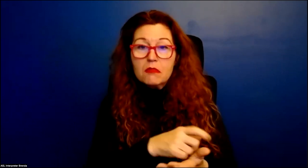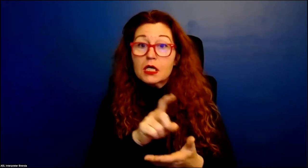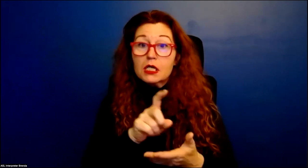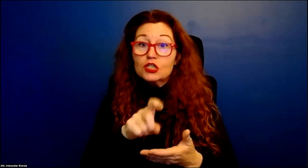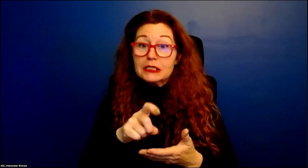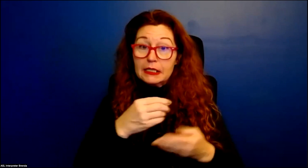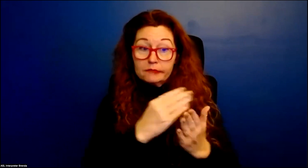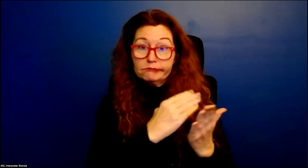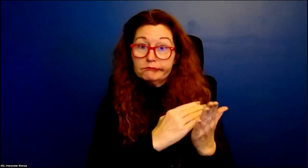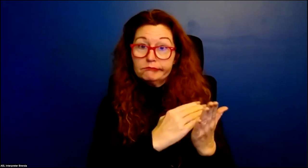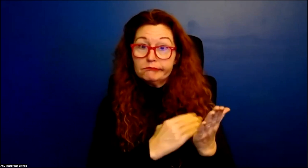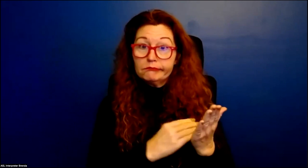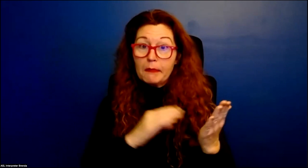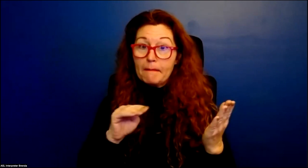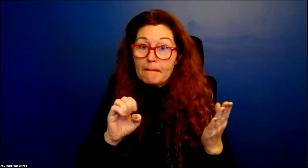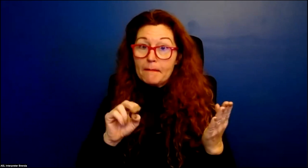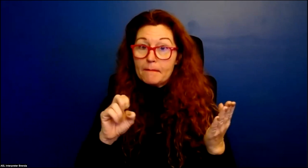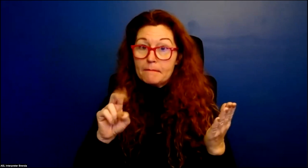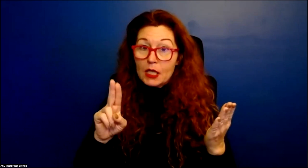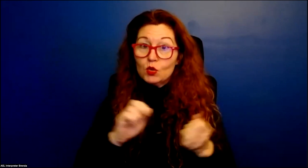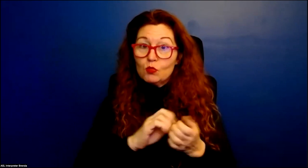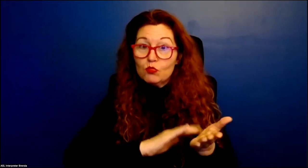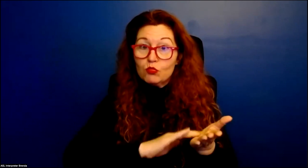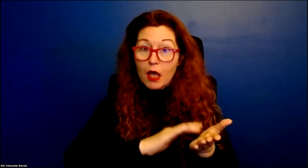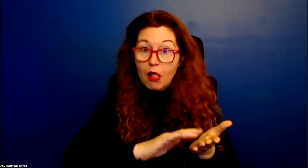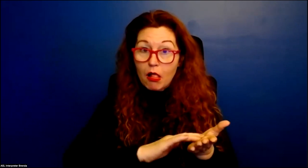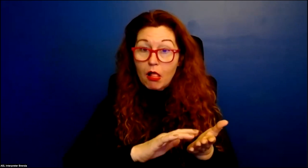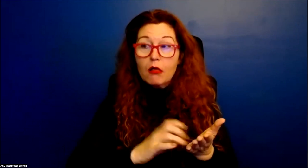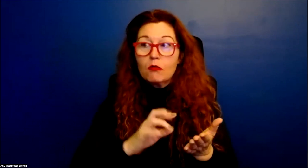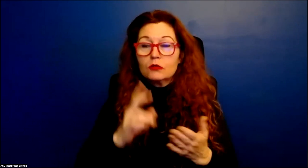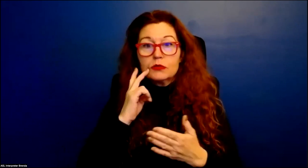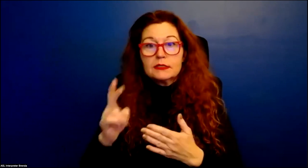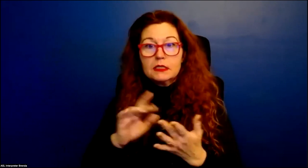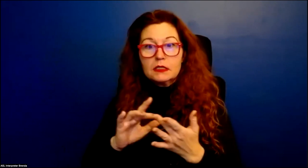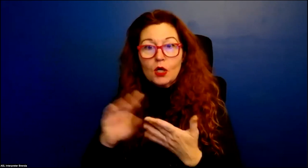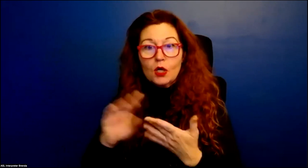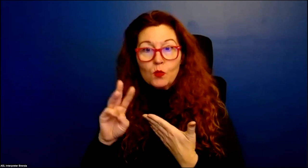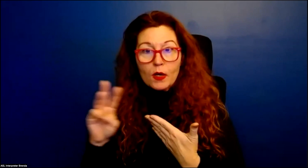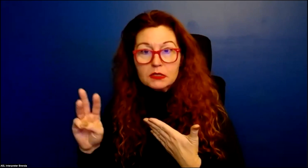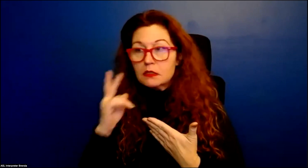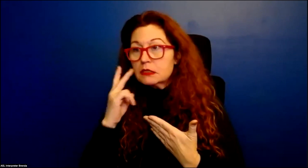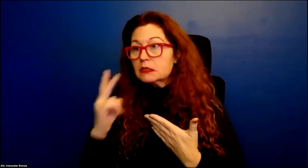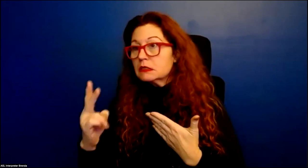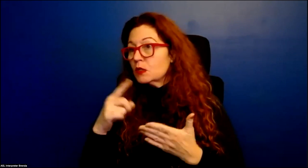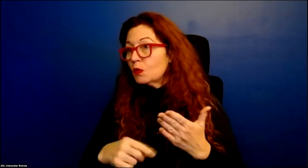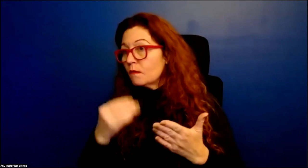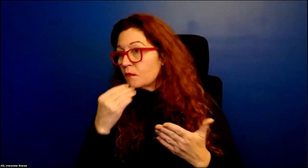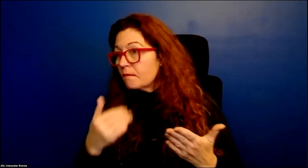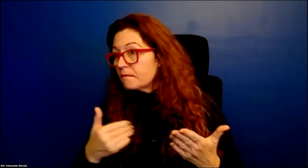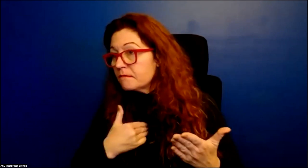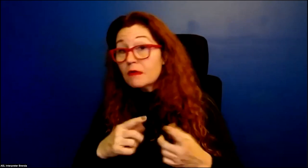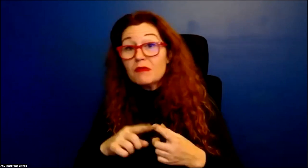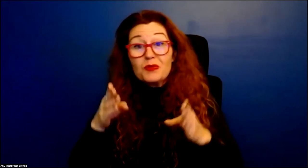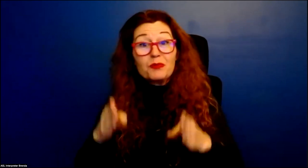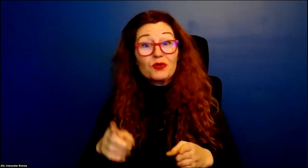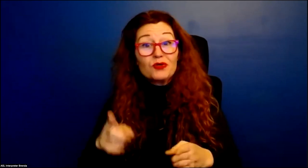in order to be able to see what was there, and wanted to be able to go on the website and see it earlier. But because the owner treated